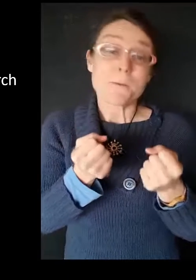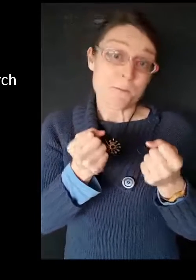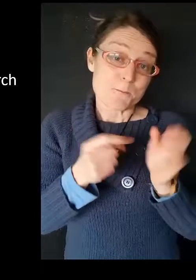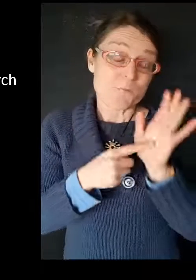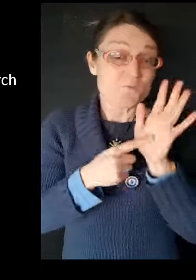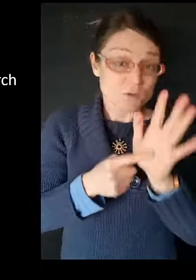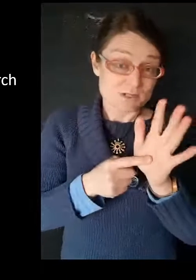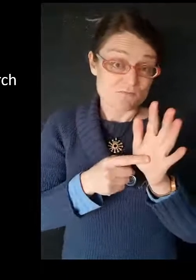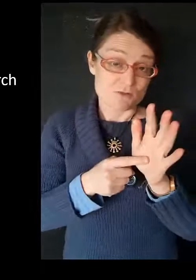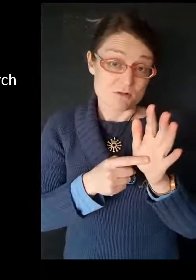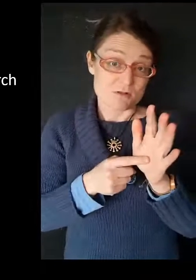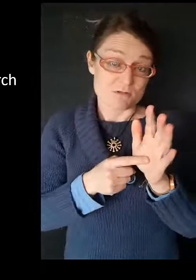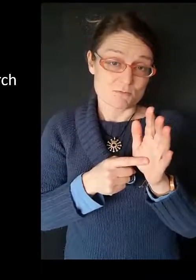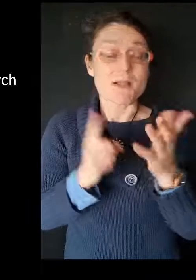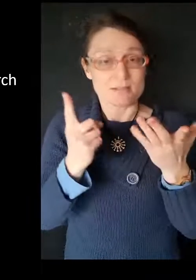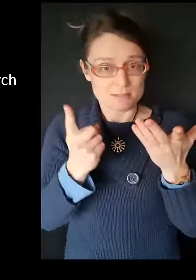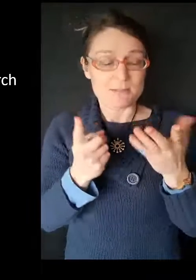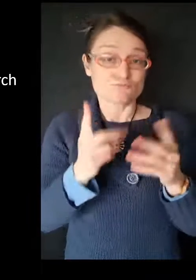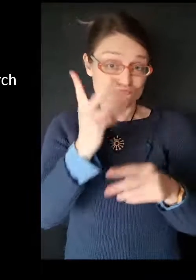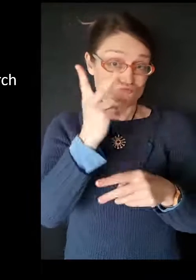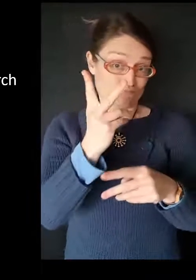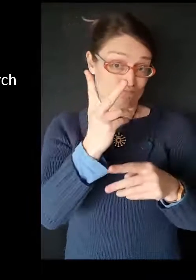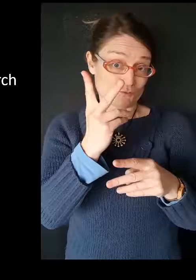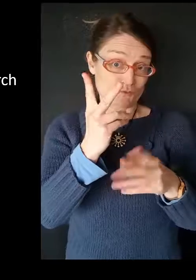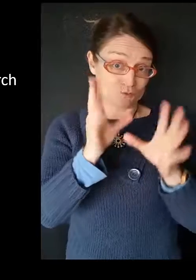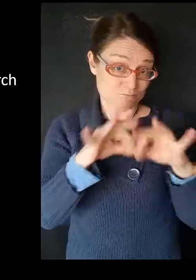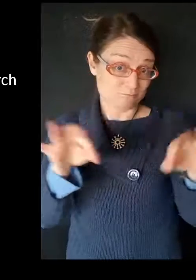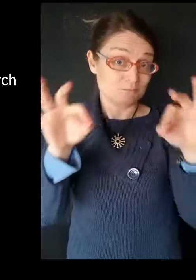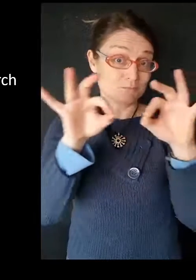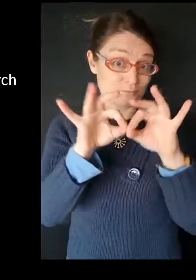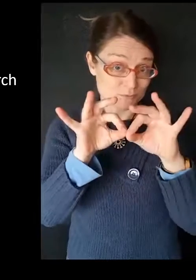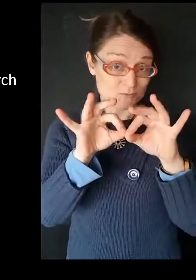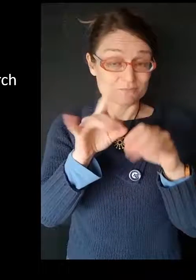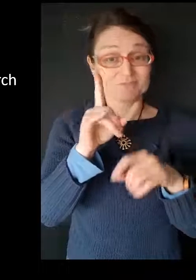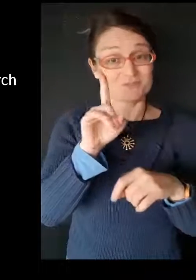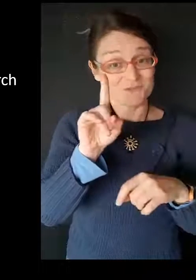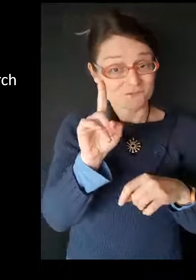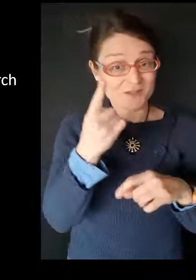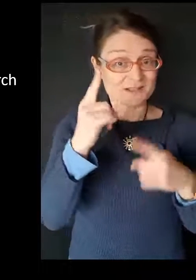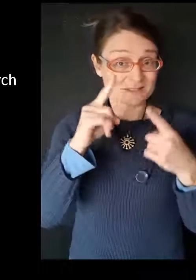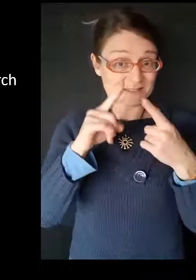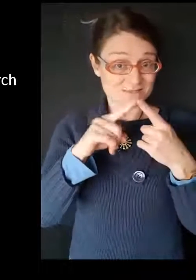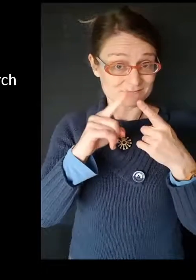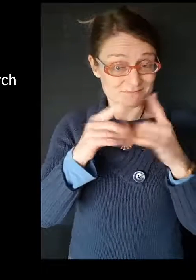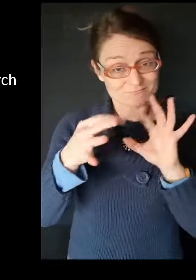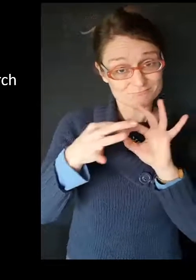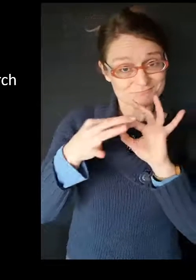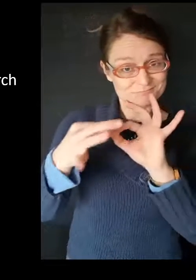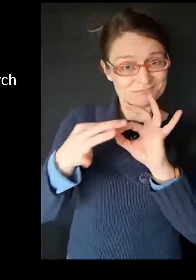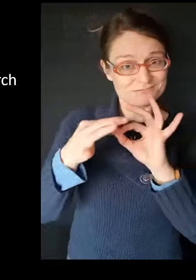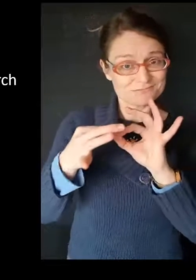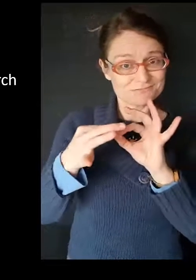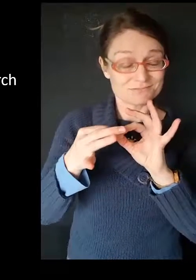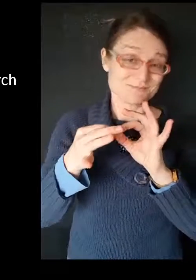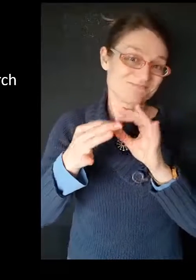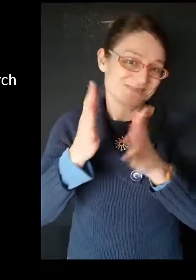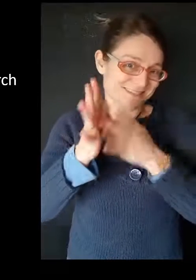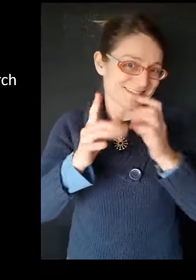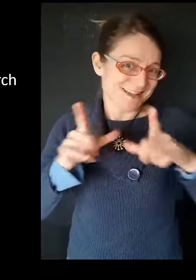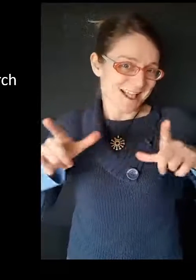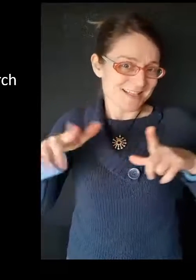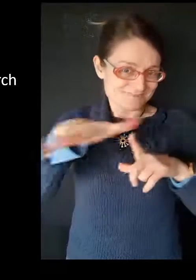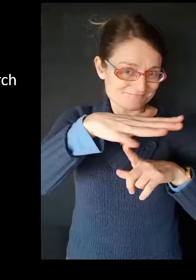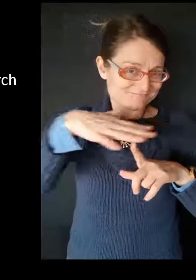are there. Well, basically there are two important ones that we would like to address